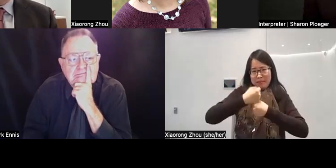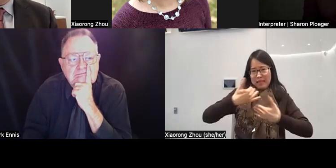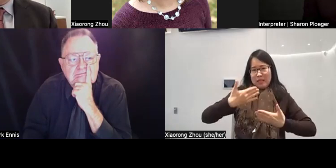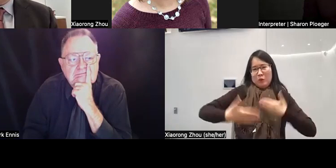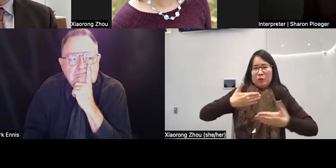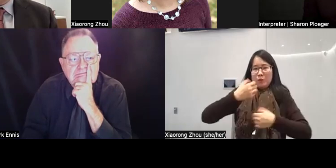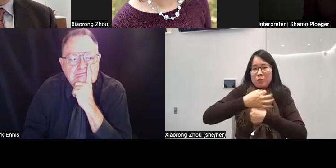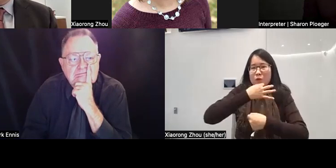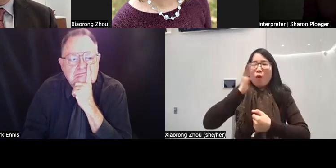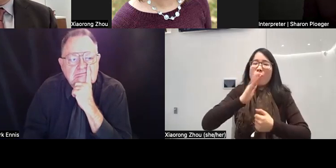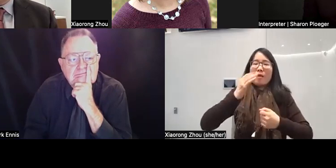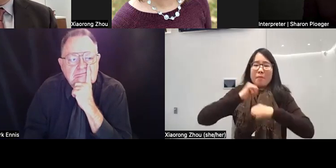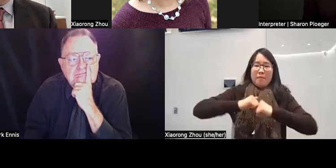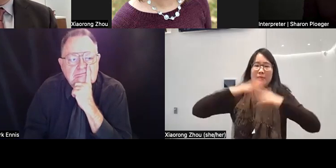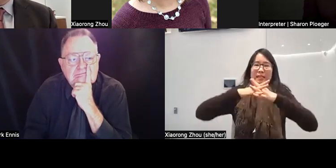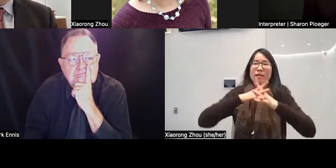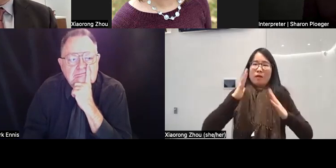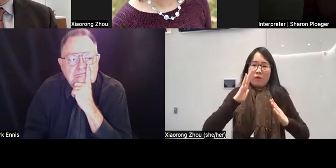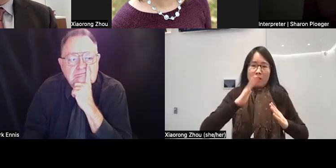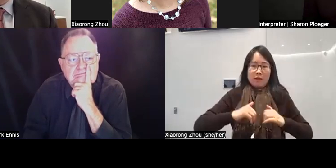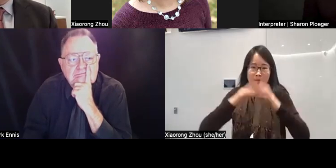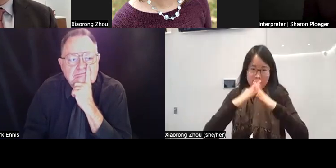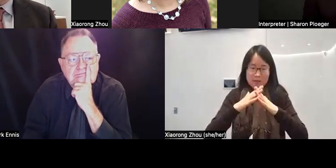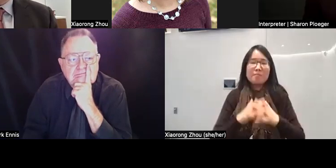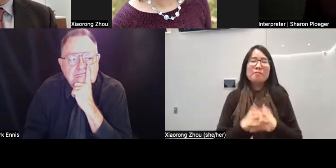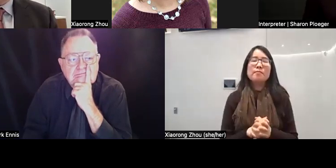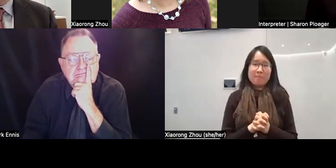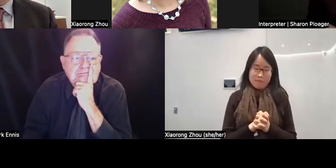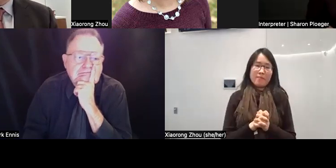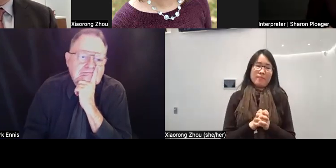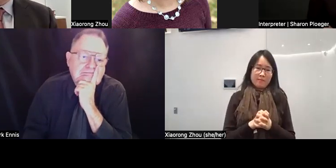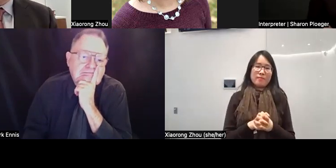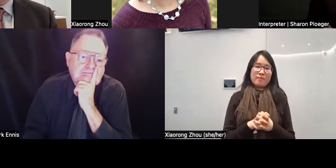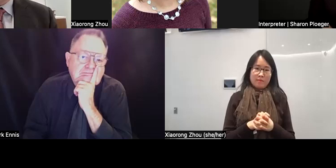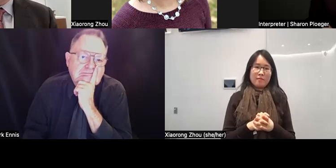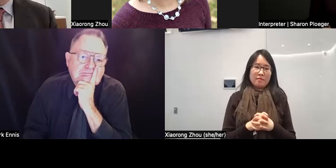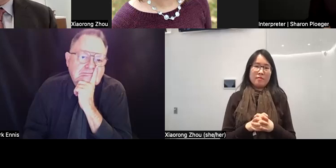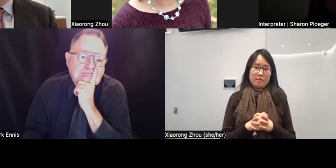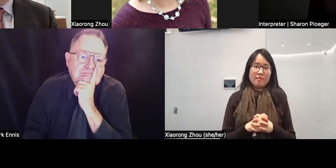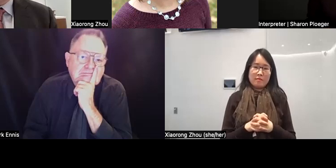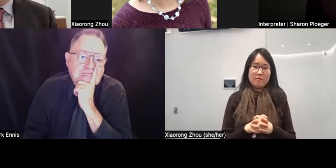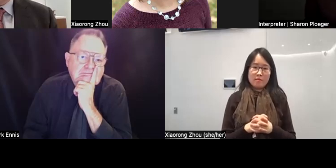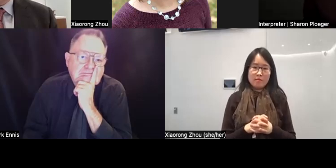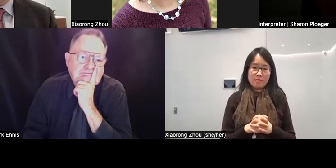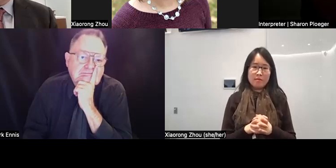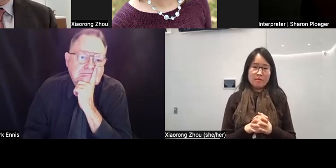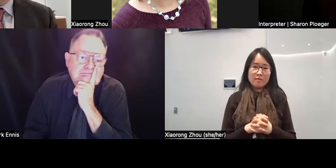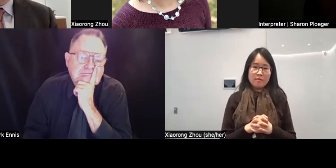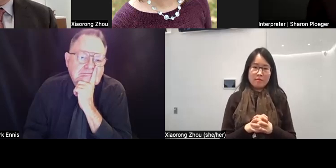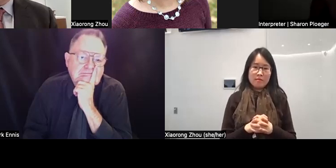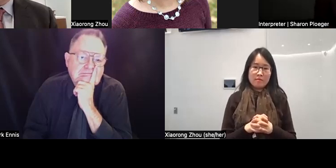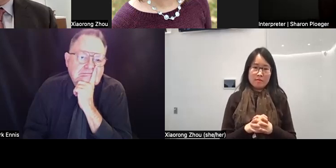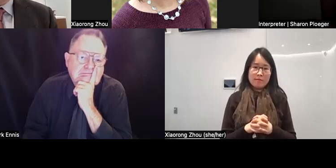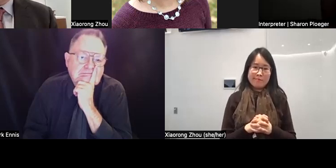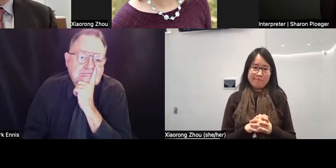website, you'll be able to, well, actually the website will be updated soon for